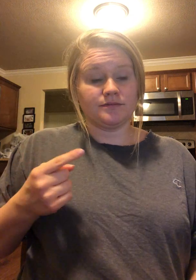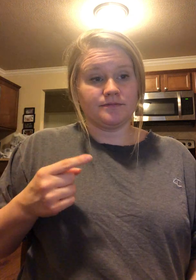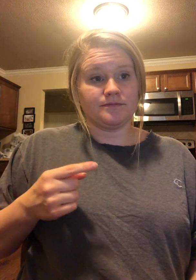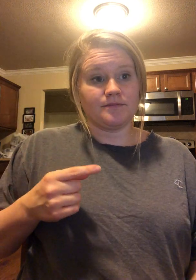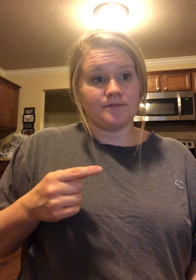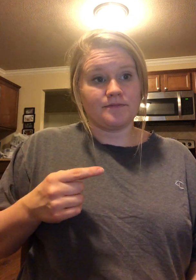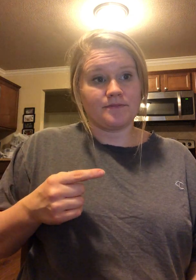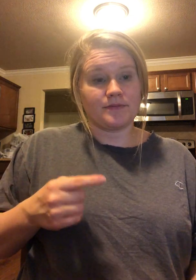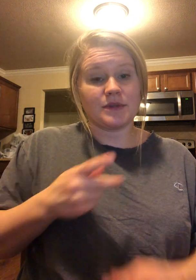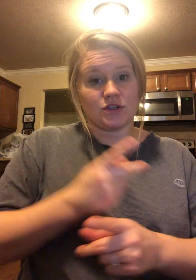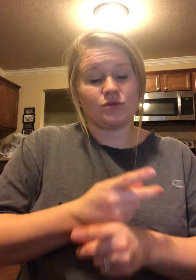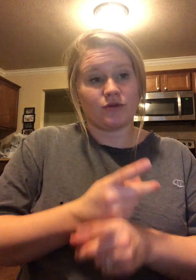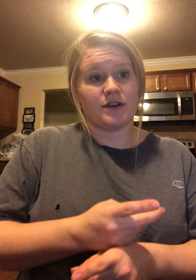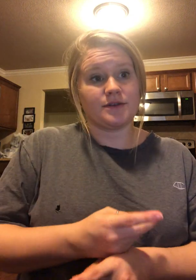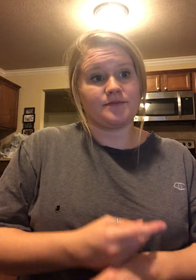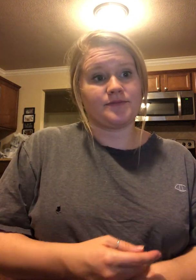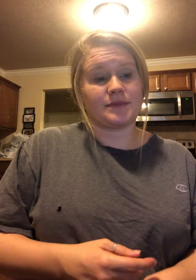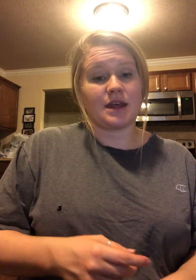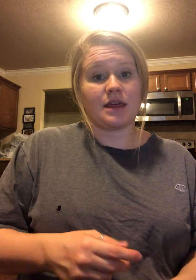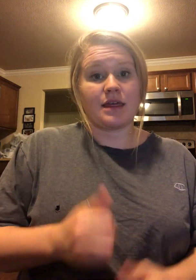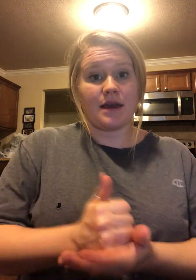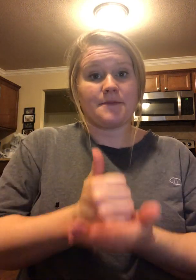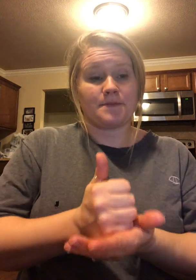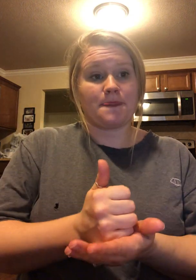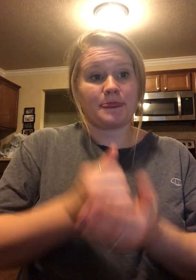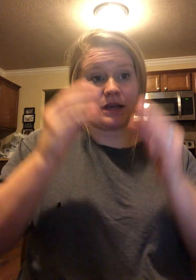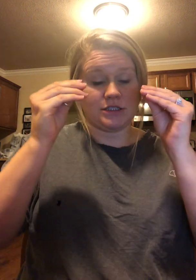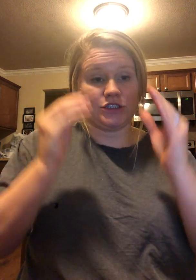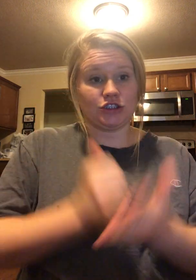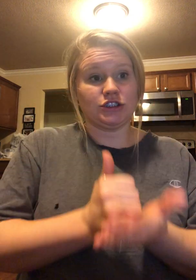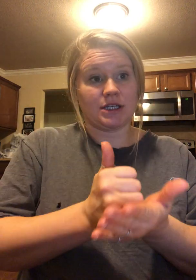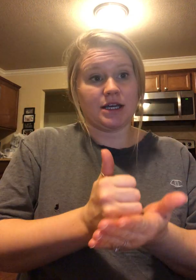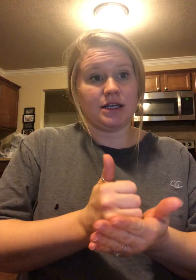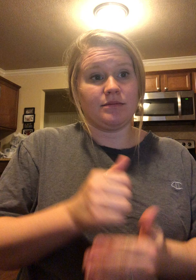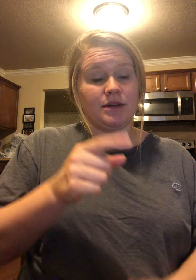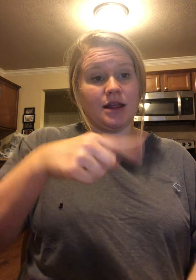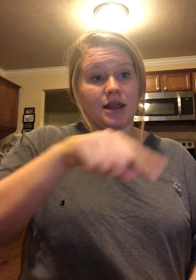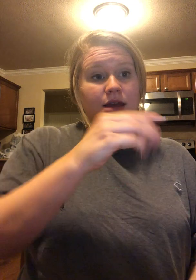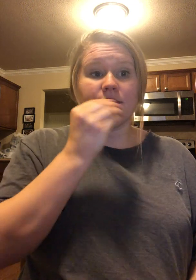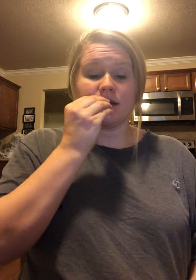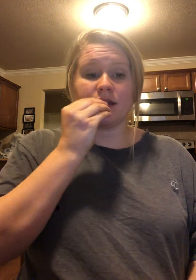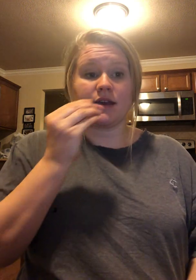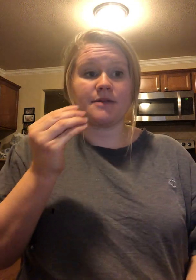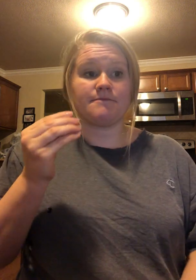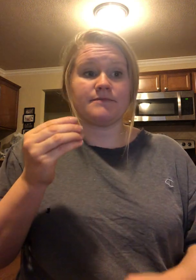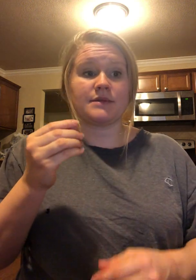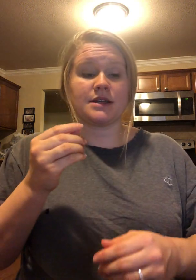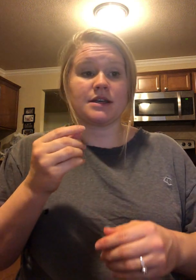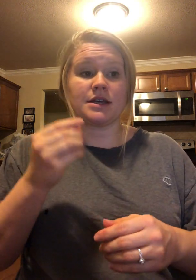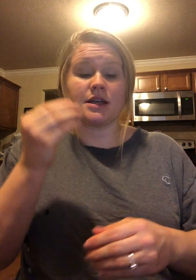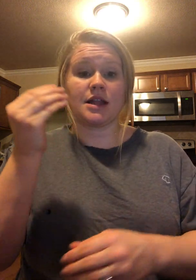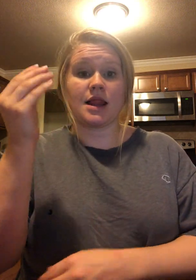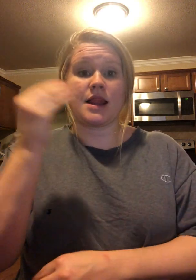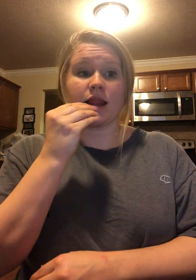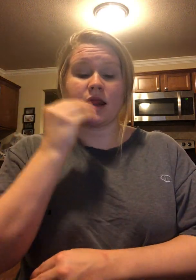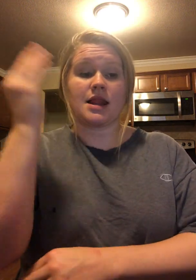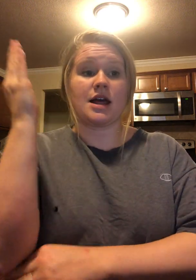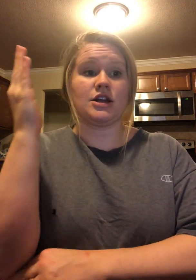and then help transition them safely out to recess. Recess is definitely